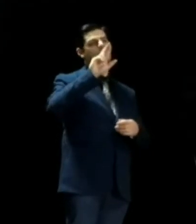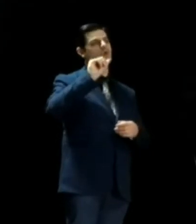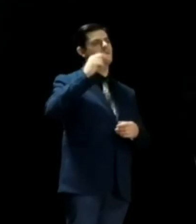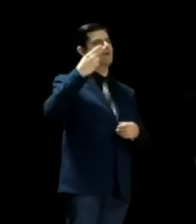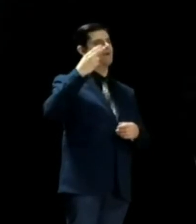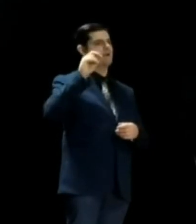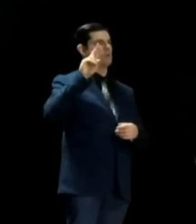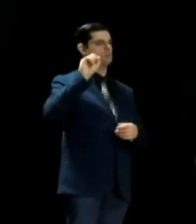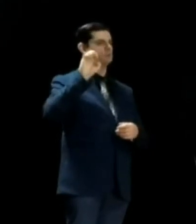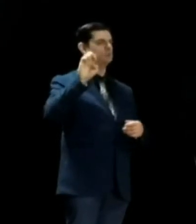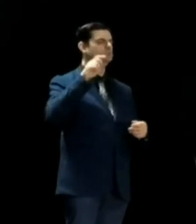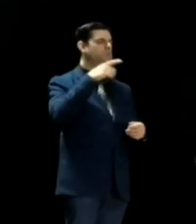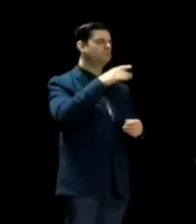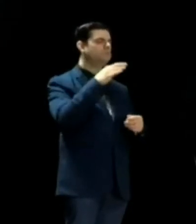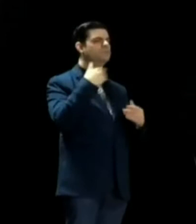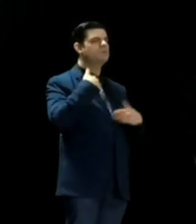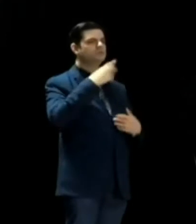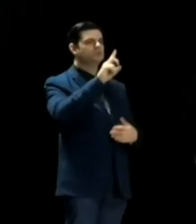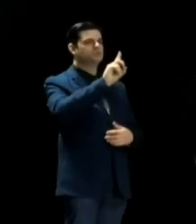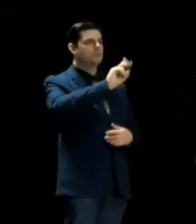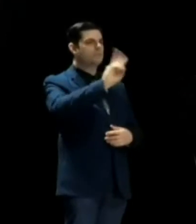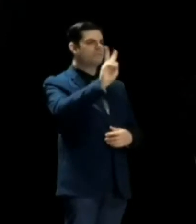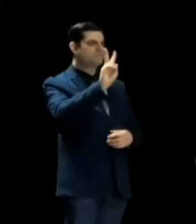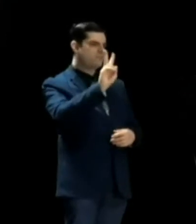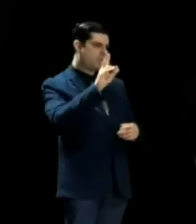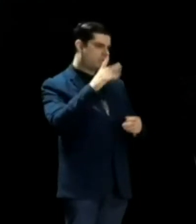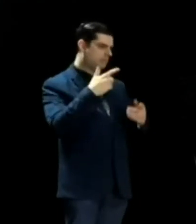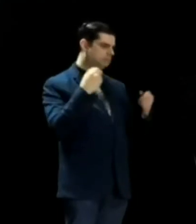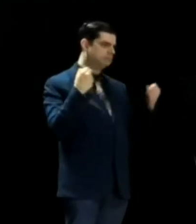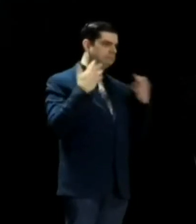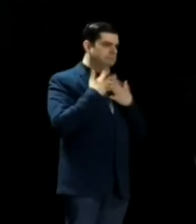you have questions, please contact Vera House. Again,